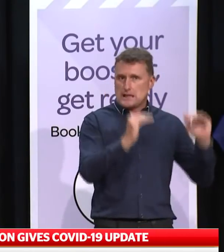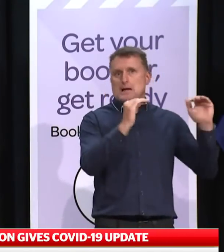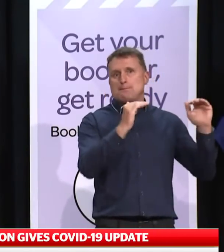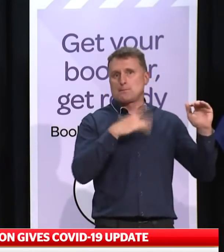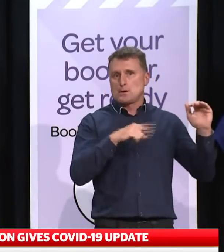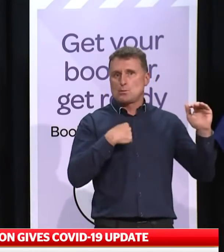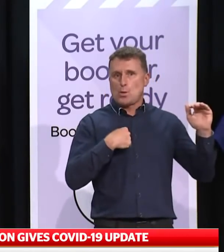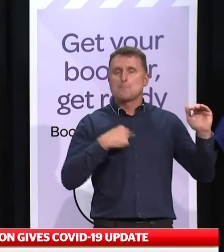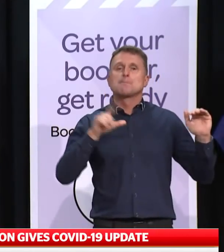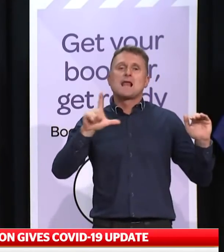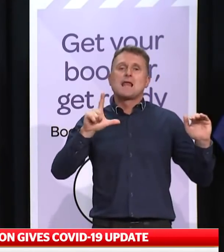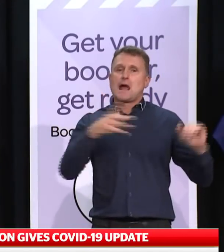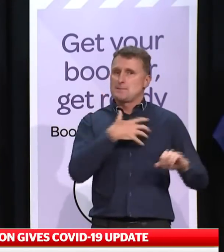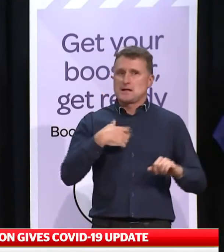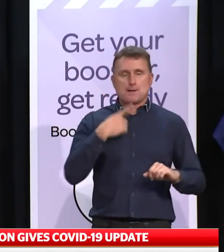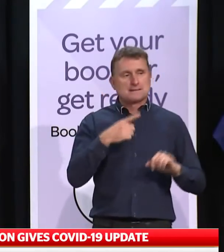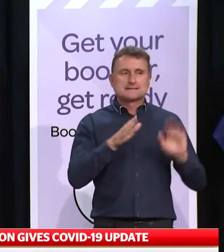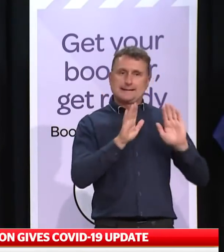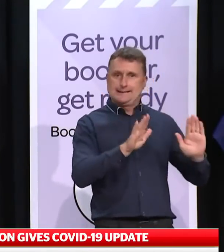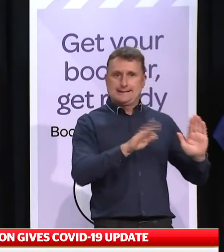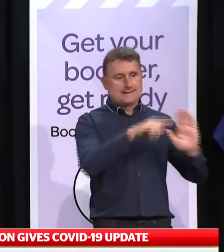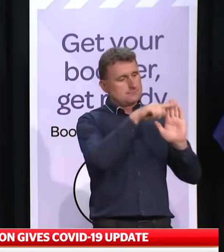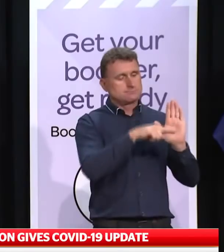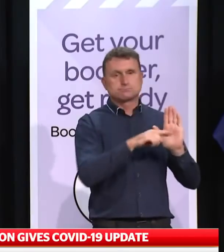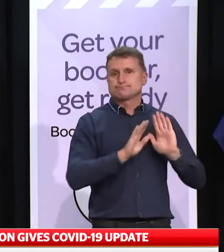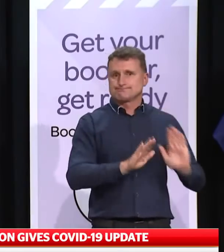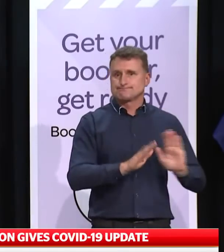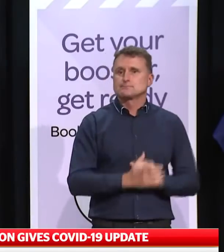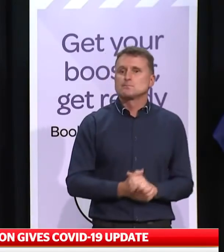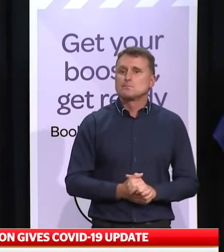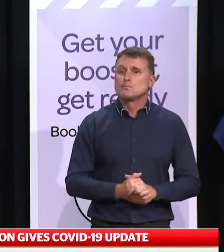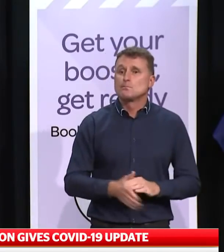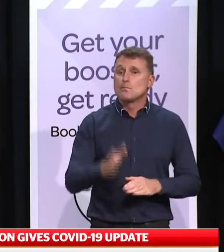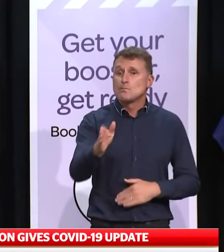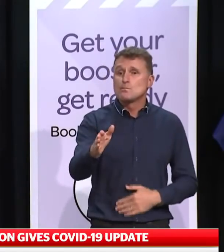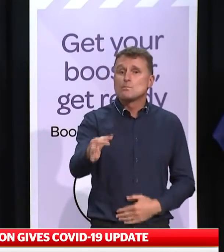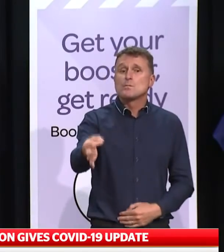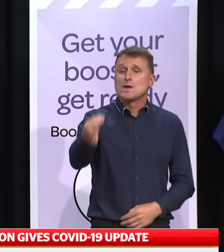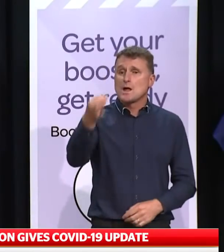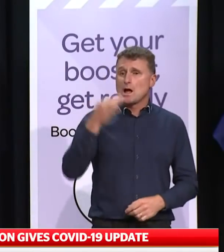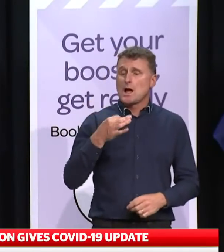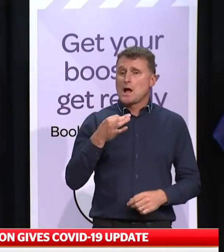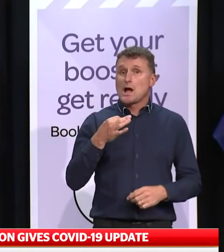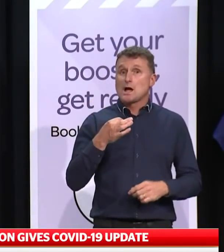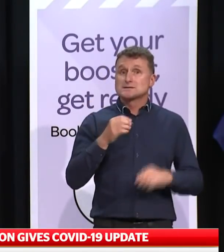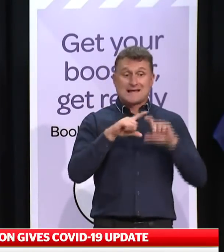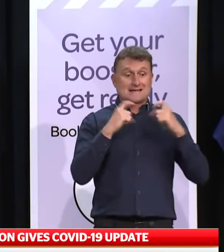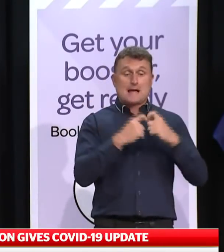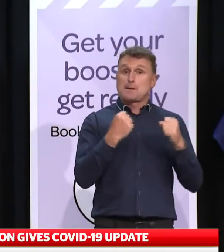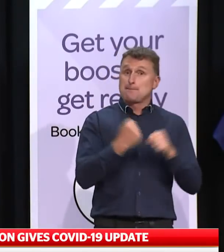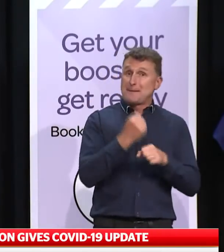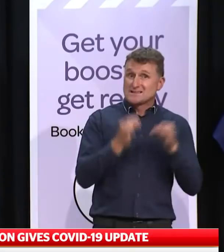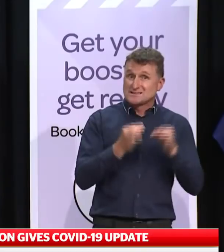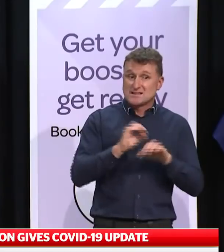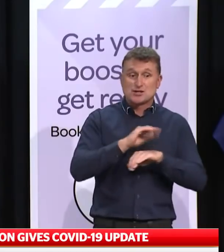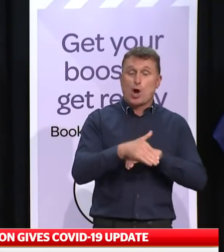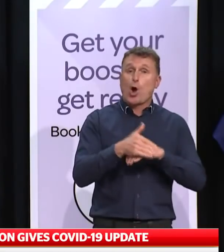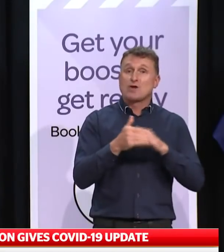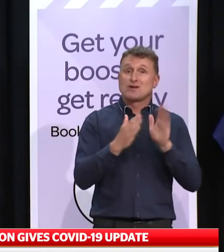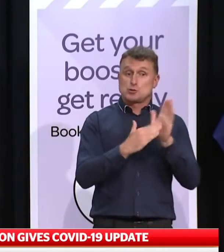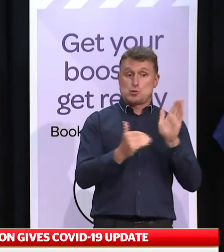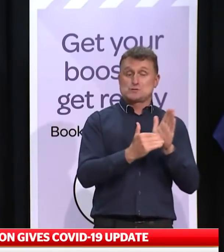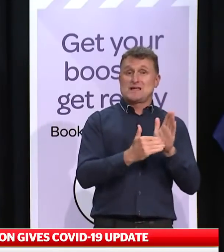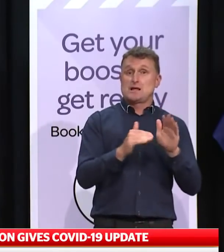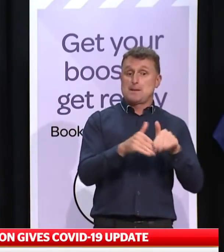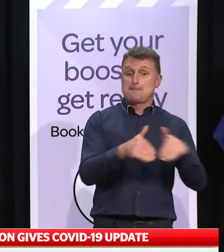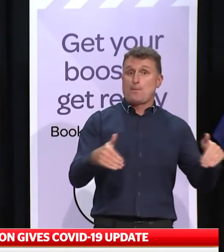made the decision not to alter those settings. Minister, did Cabinet today make a decision around the borders? Cabinet a